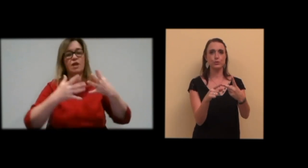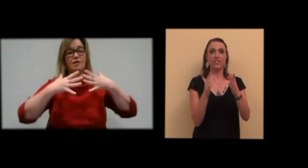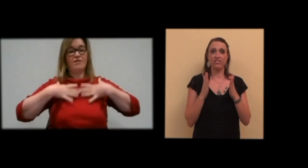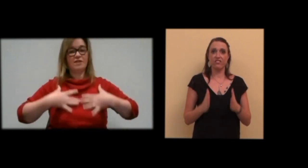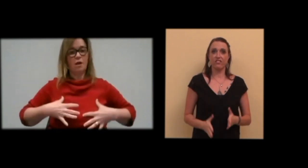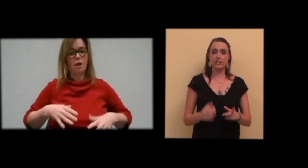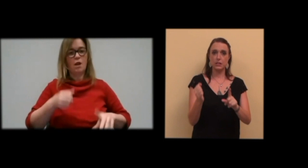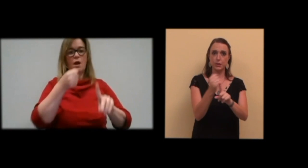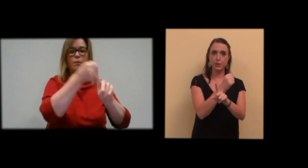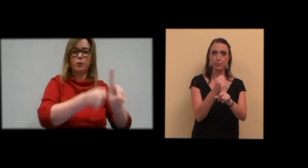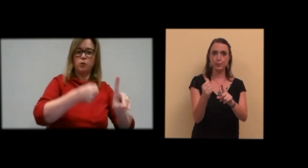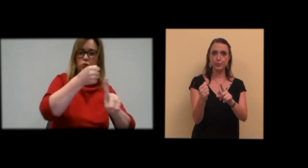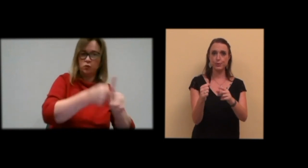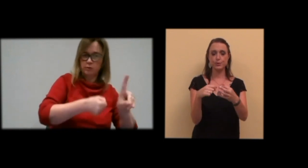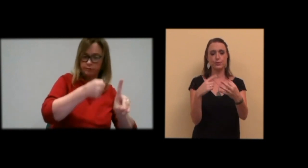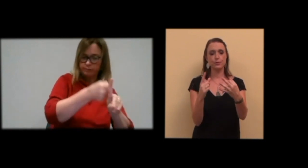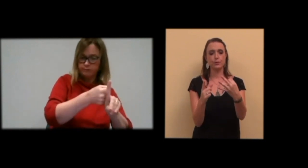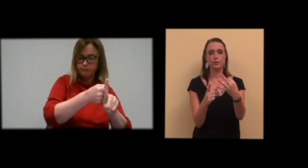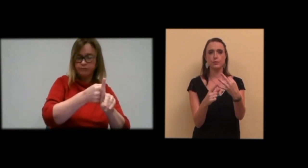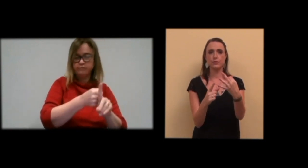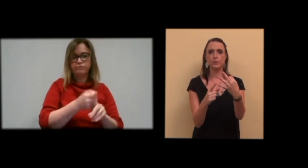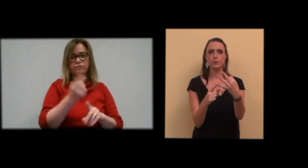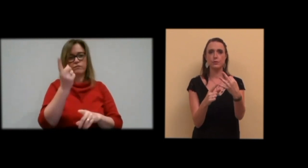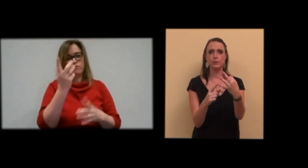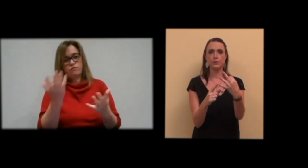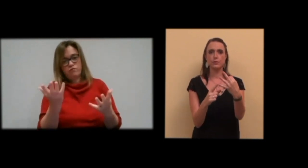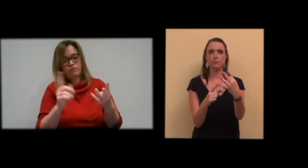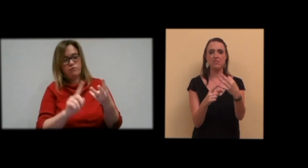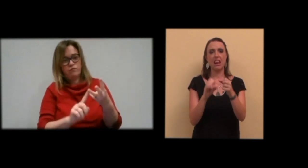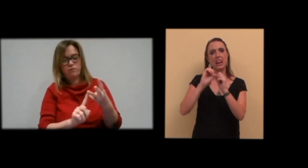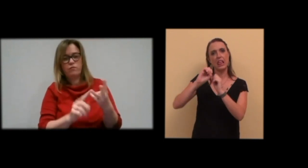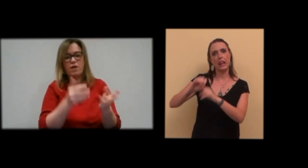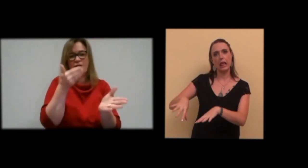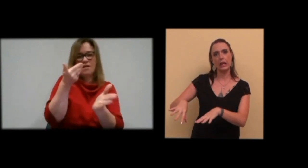abuse, it could be physical abuse,